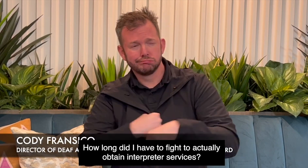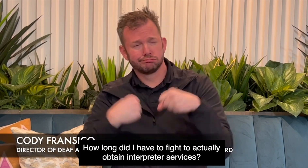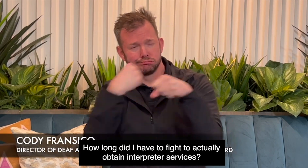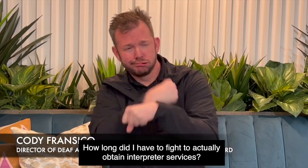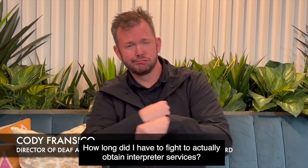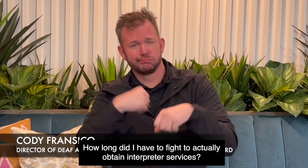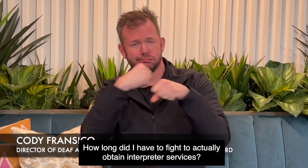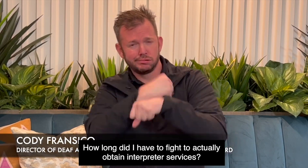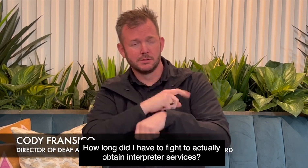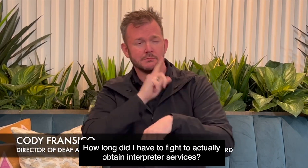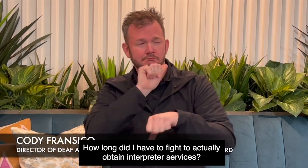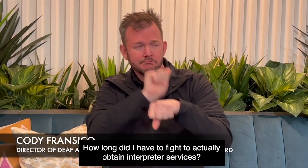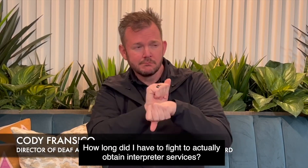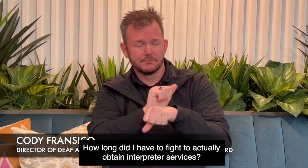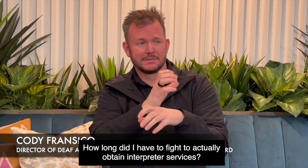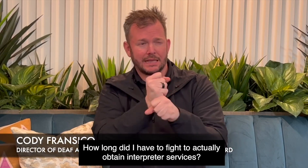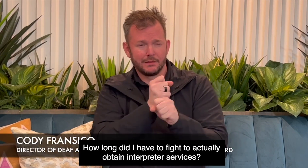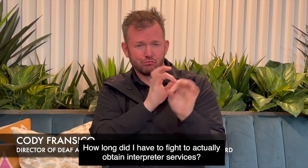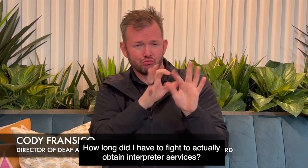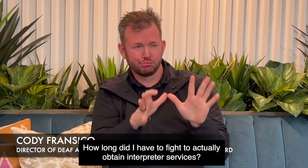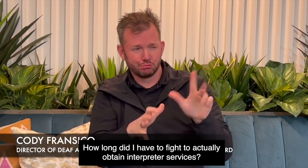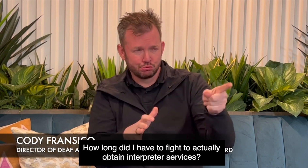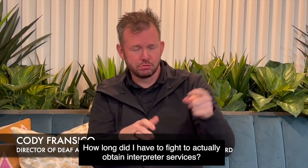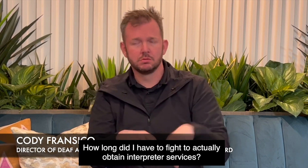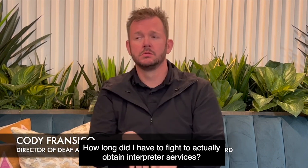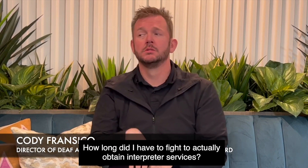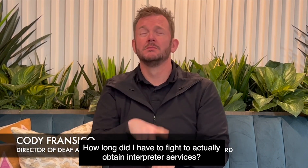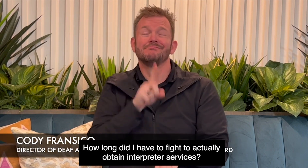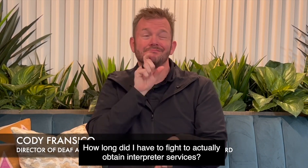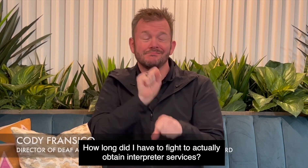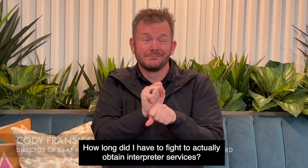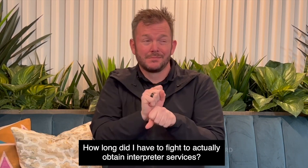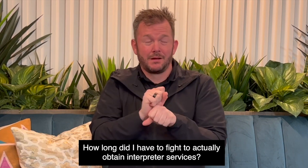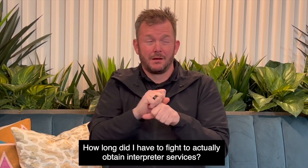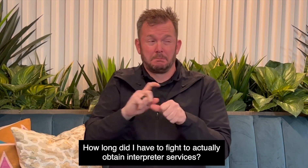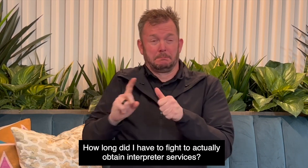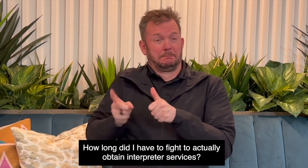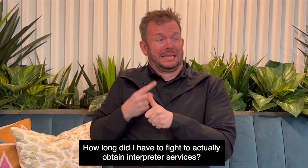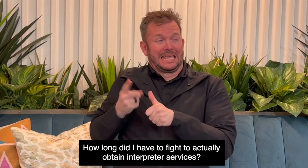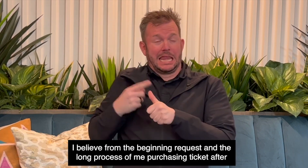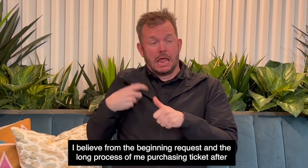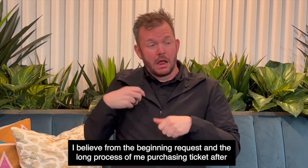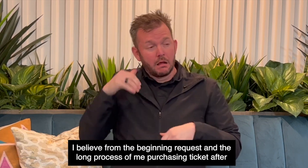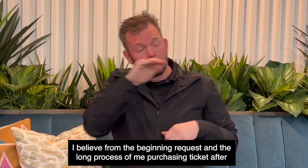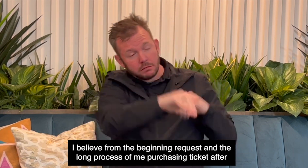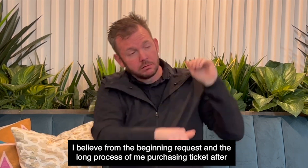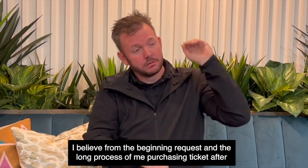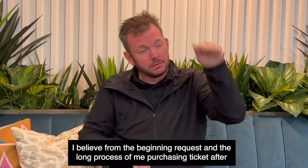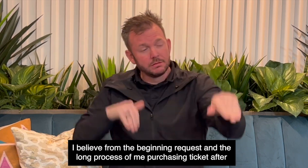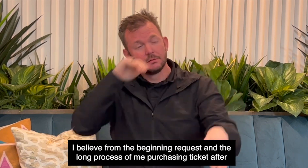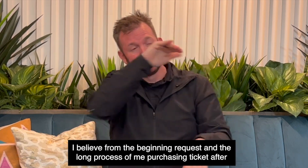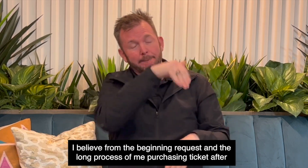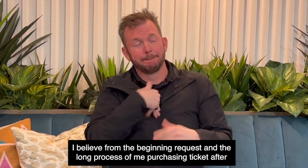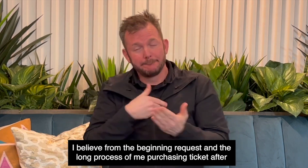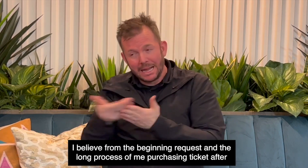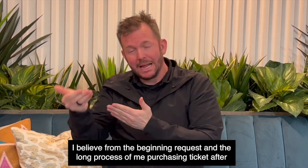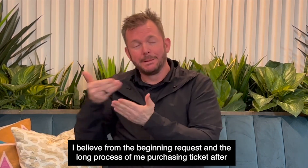to fight to actually obtain interpreter services? I believe from the beginning request and the